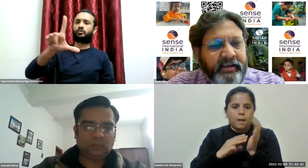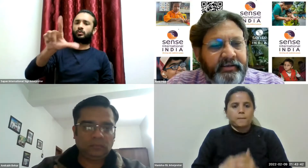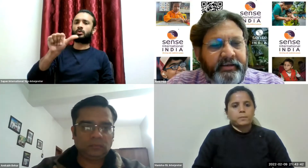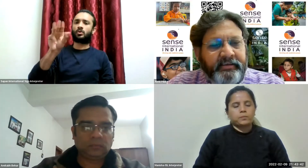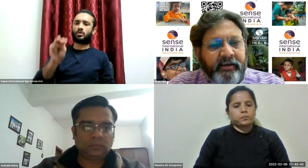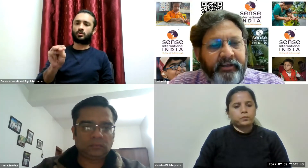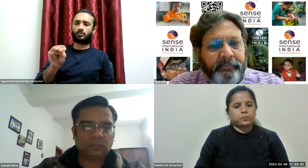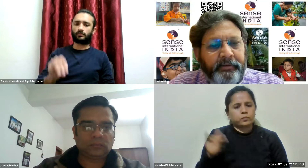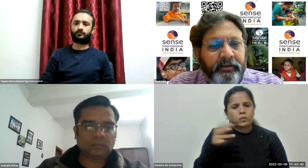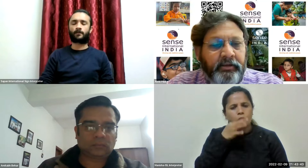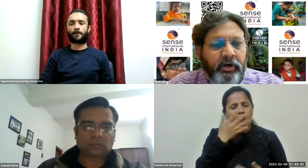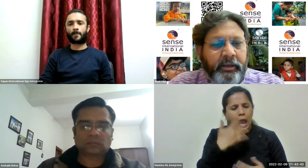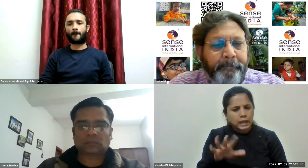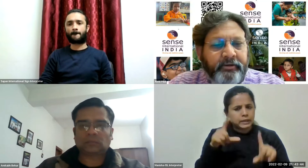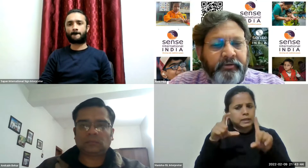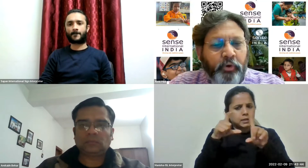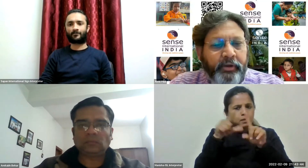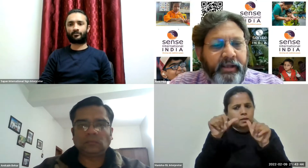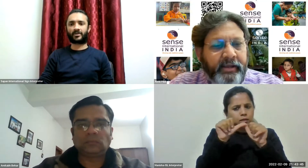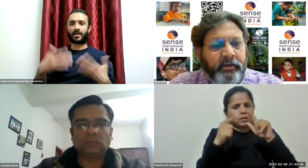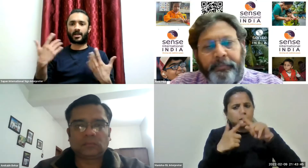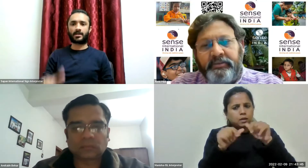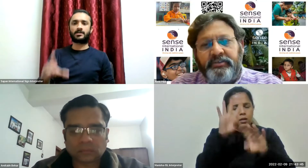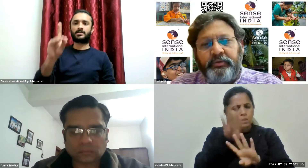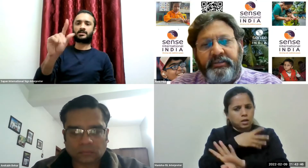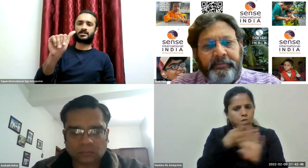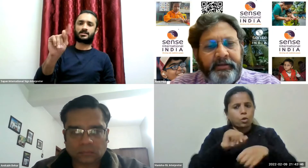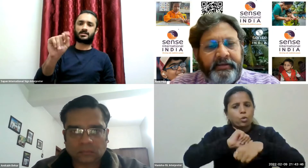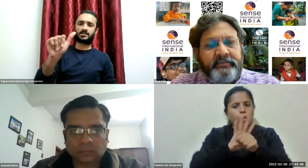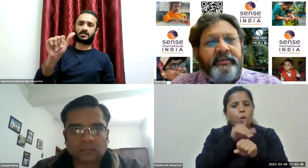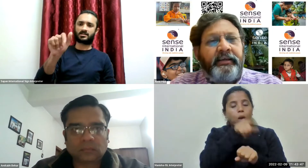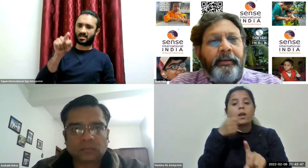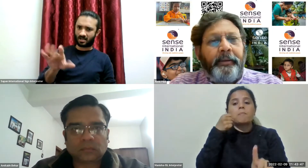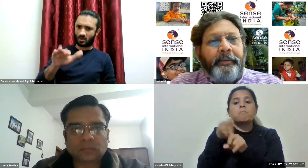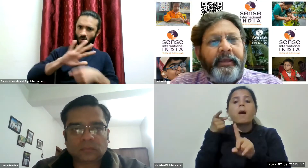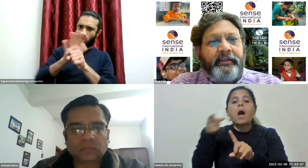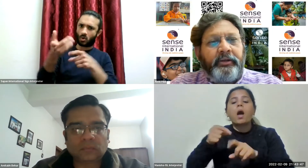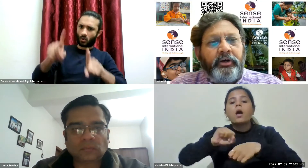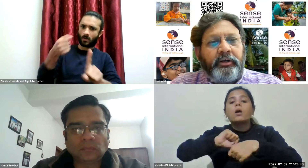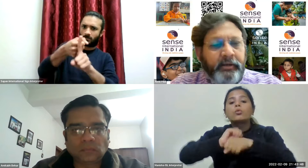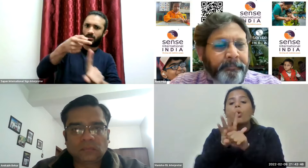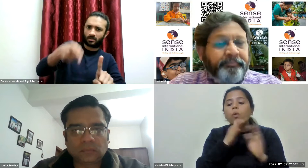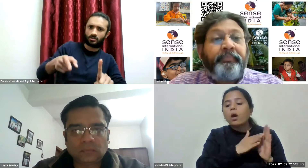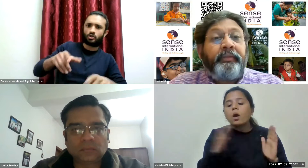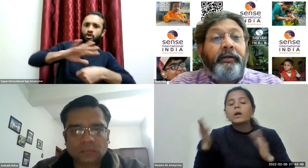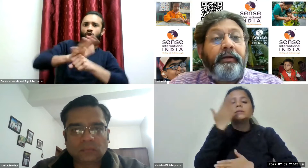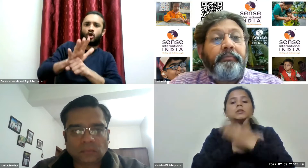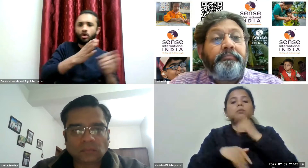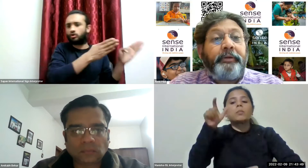any segregated data available on impact of COVID-19 on persons with disabilities? Maybe Ketan